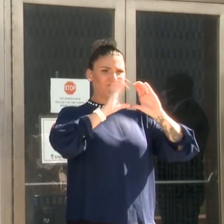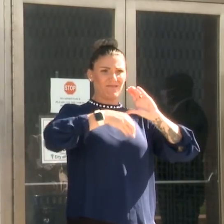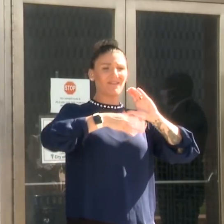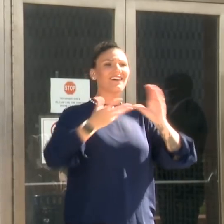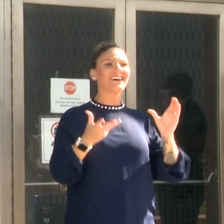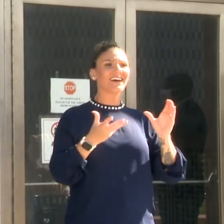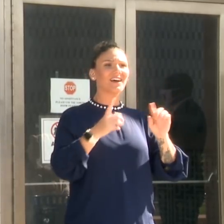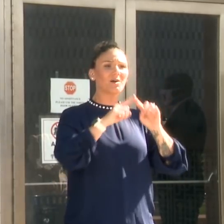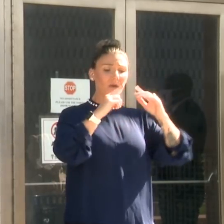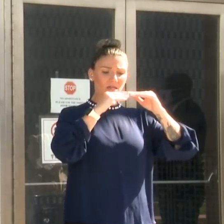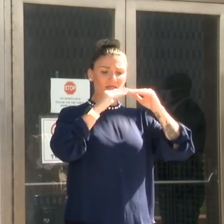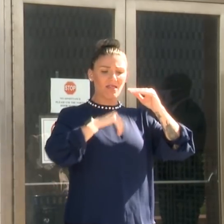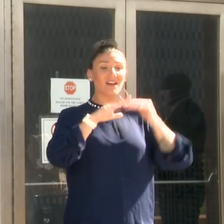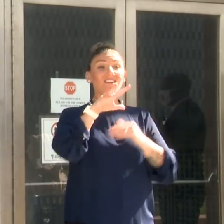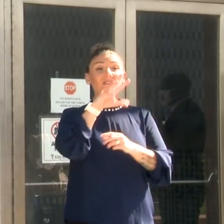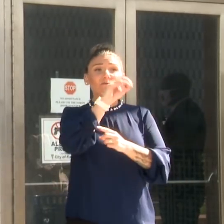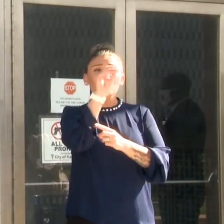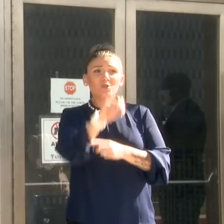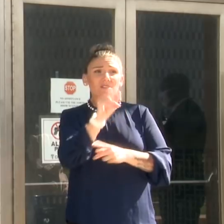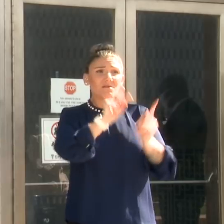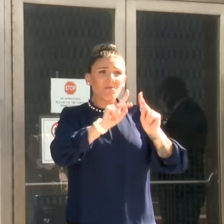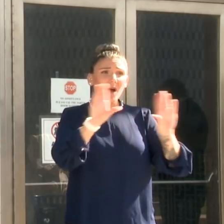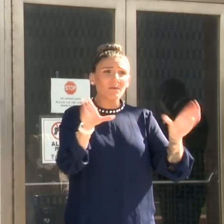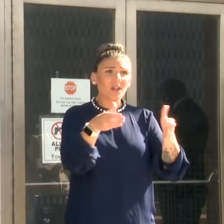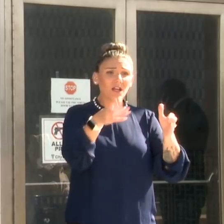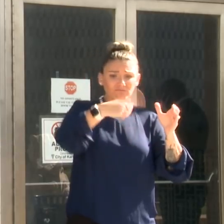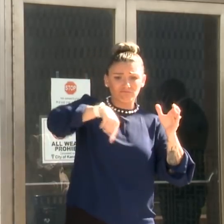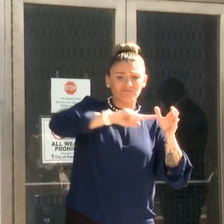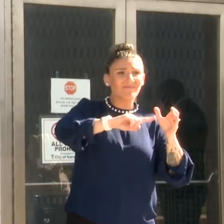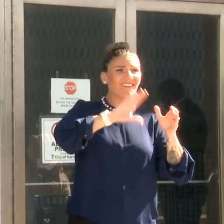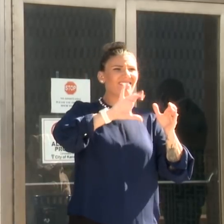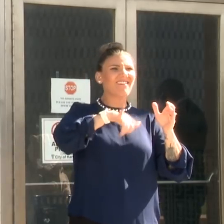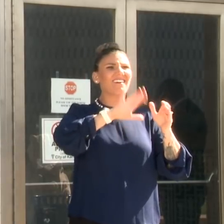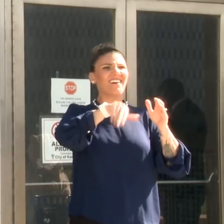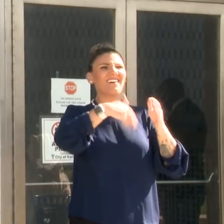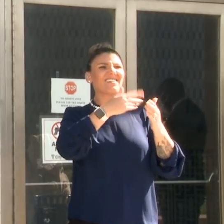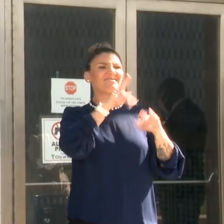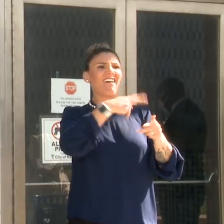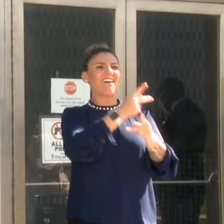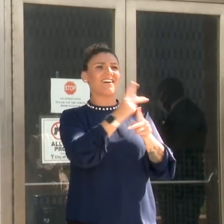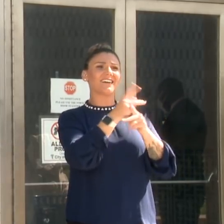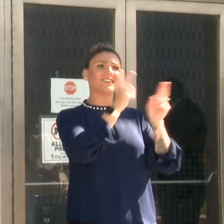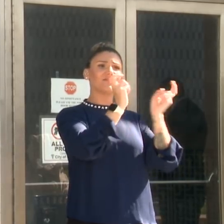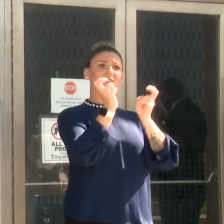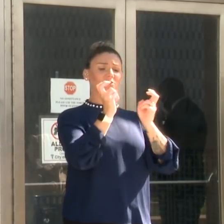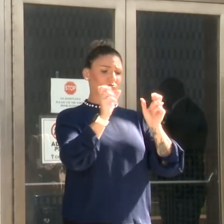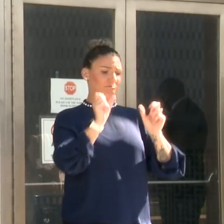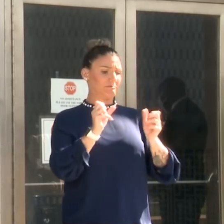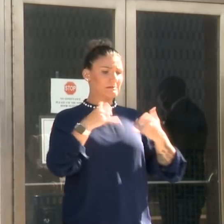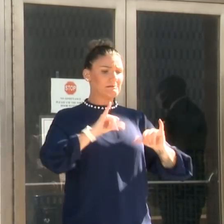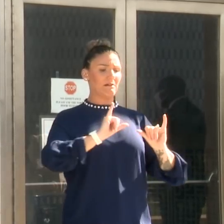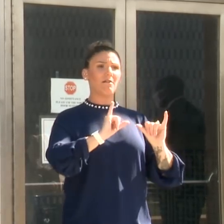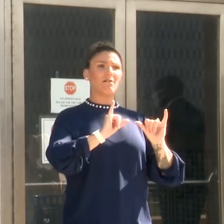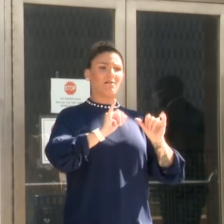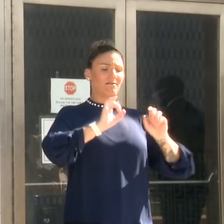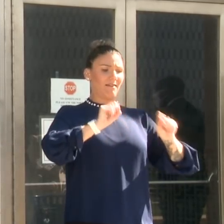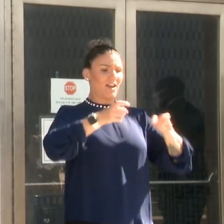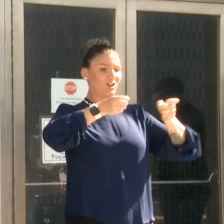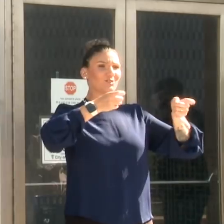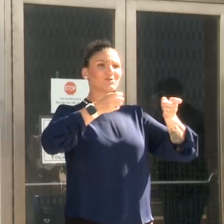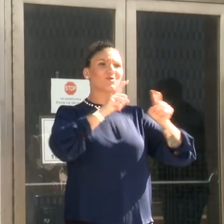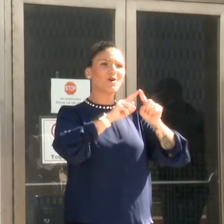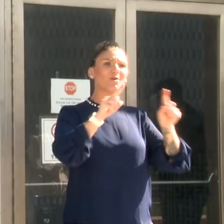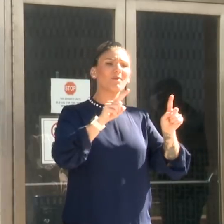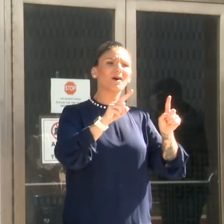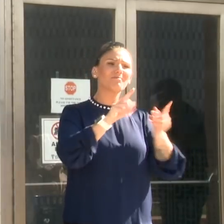less than 5% of our population for those types of things. So we can still get this under control, but let's